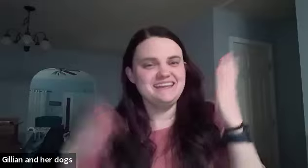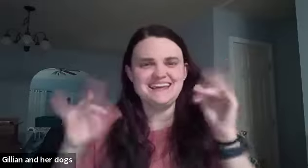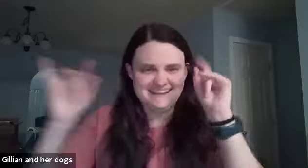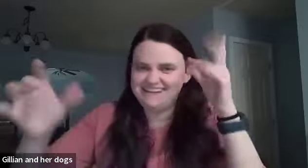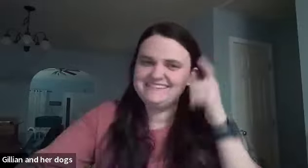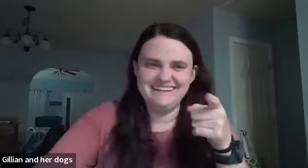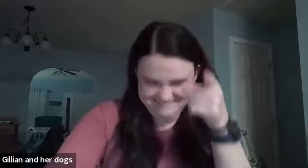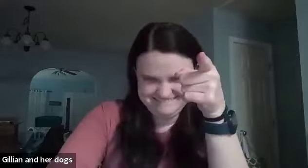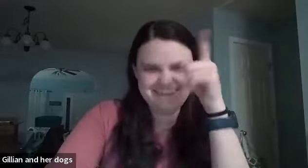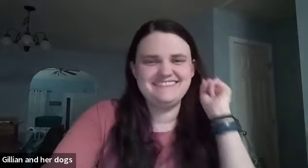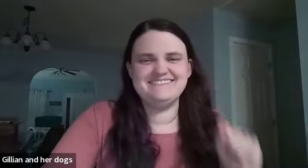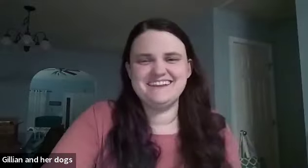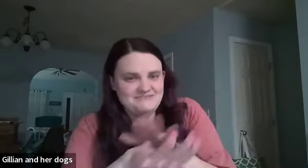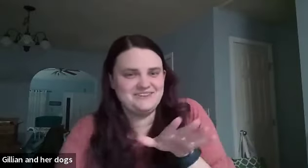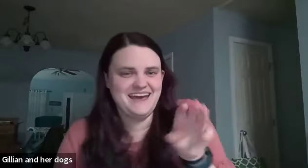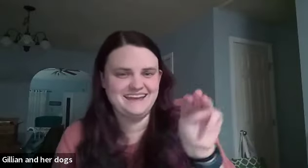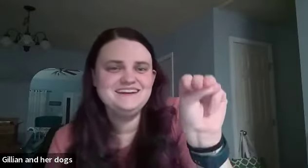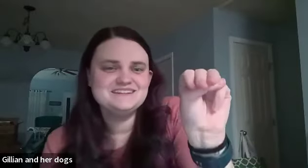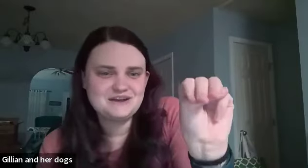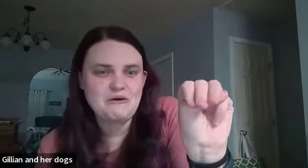I didn't hear it. They were down for that. So